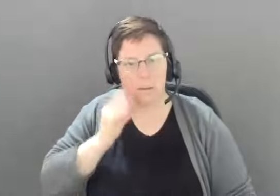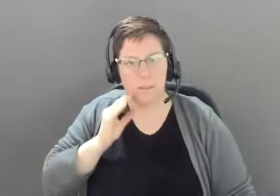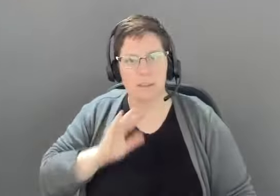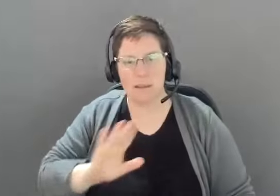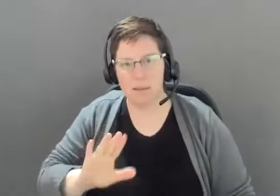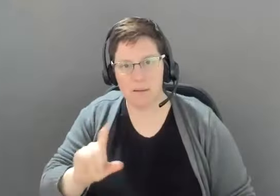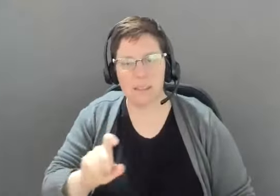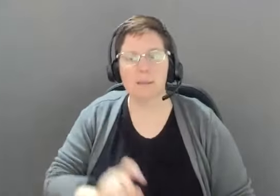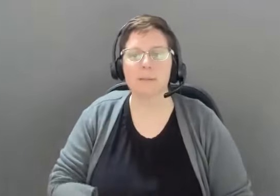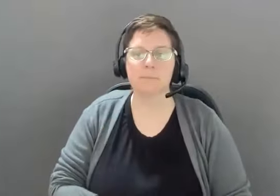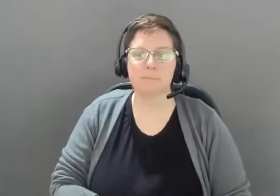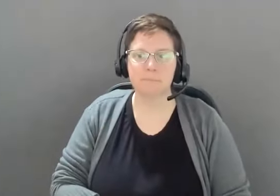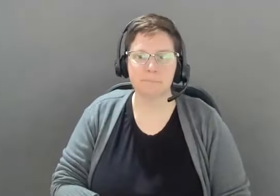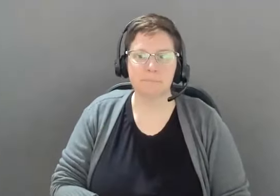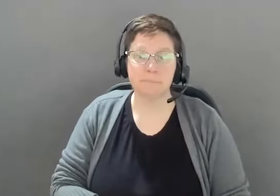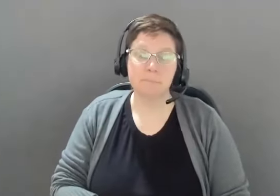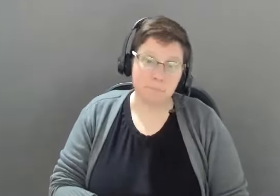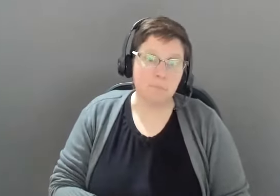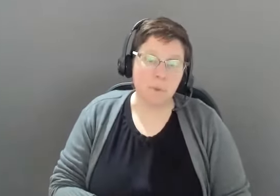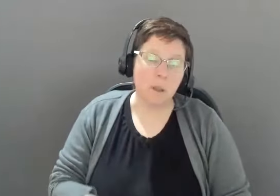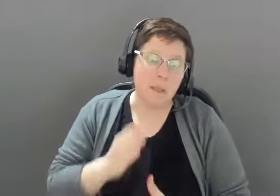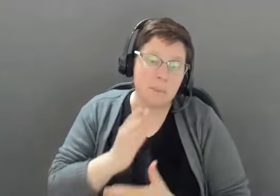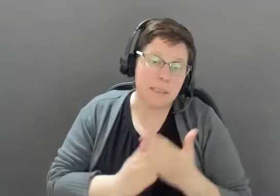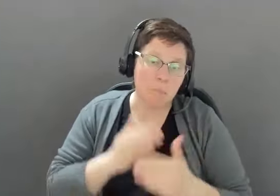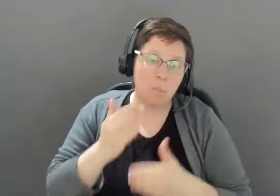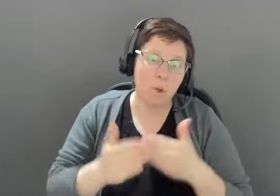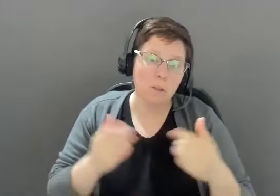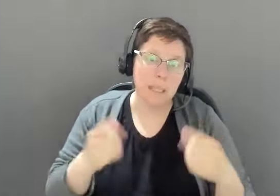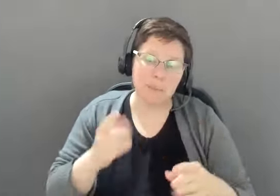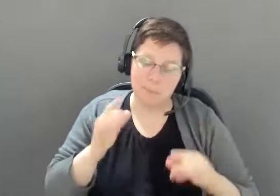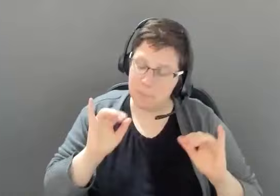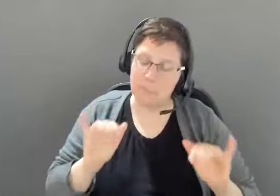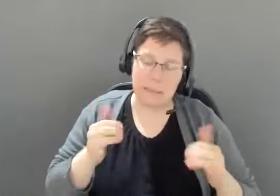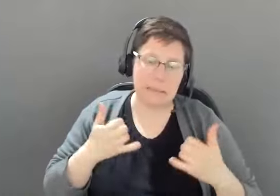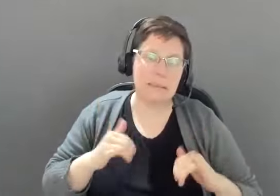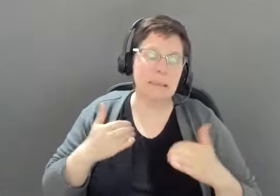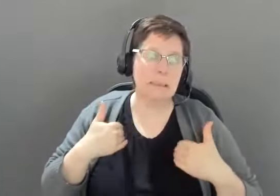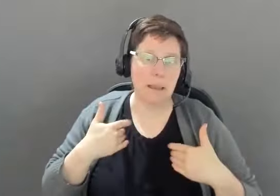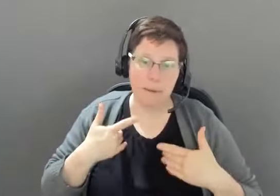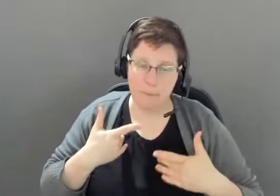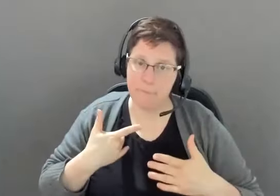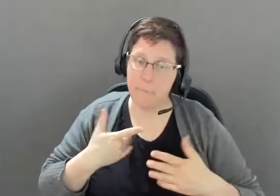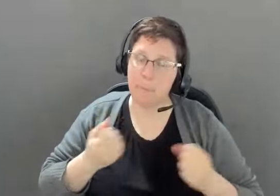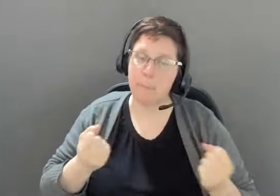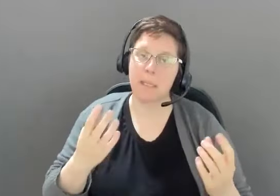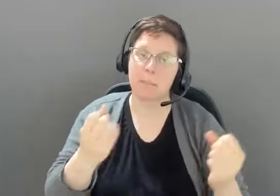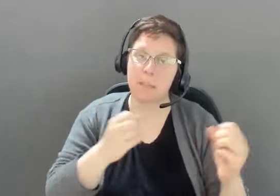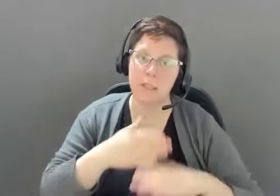like I said, while significant progress has been made, there are still challenges to overcome sexual violence cases effectively.